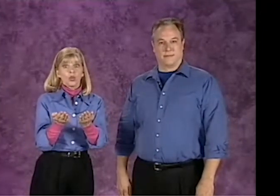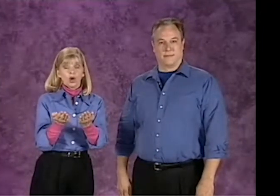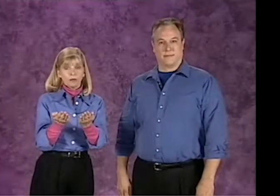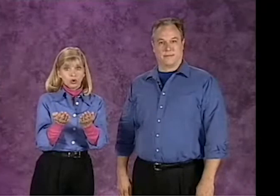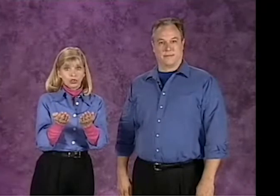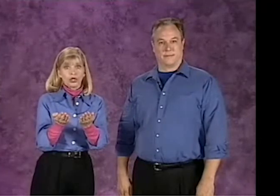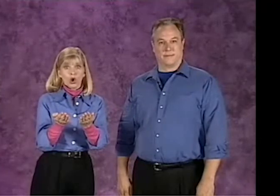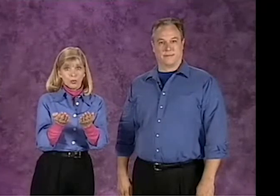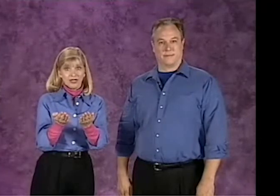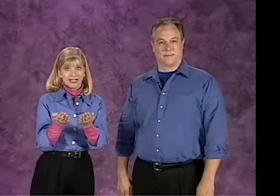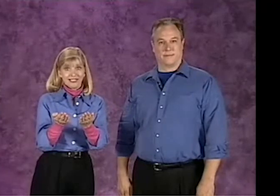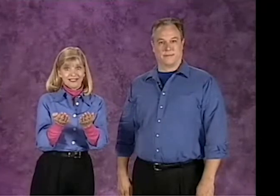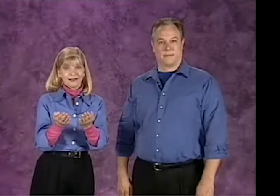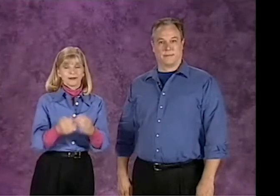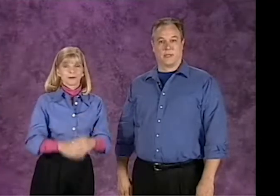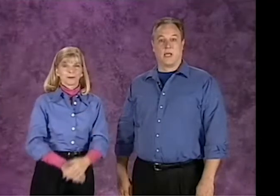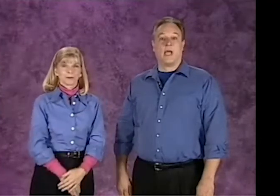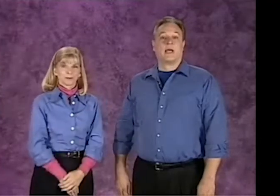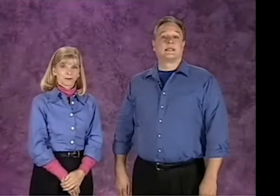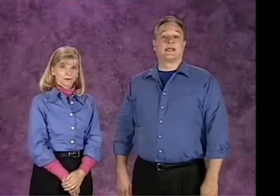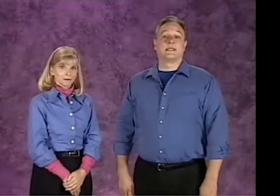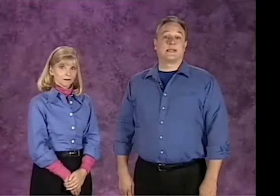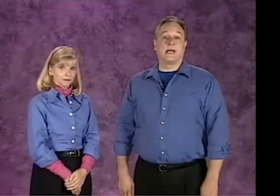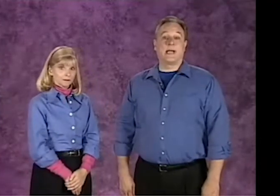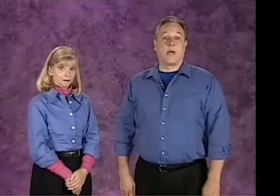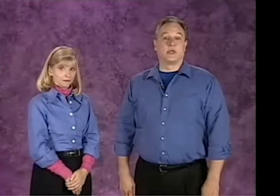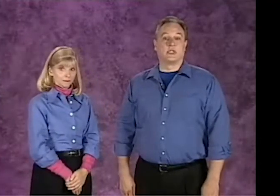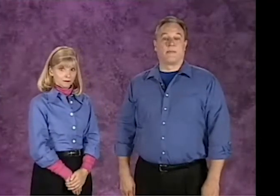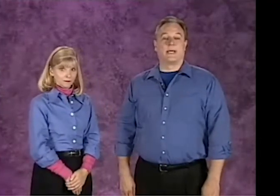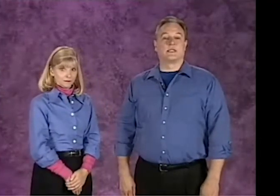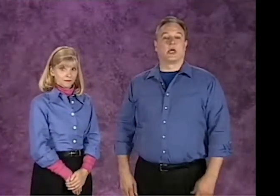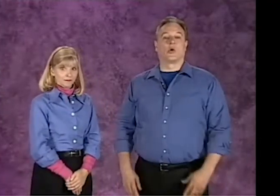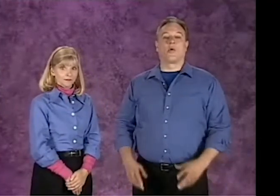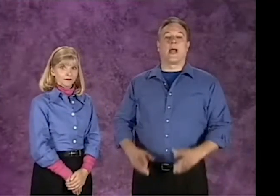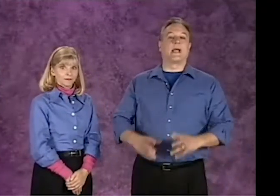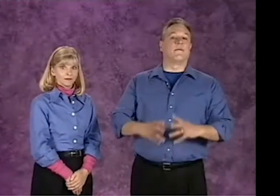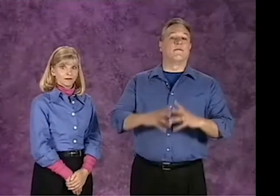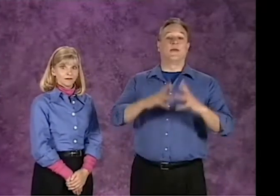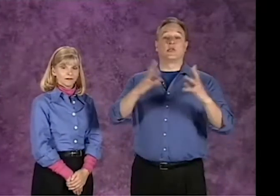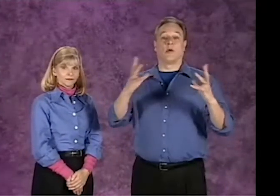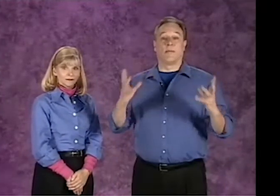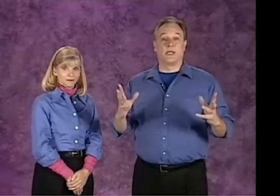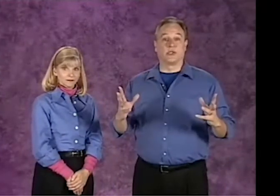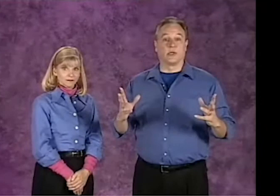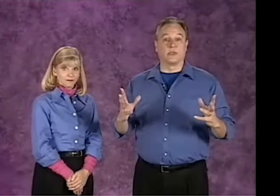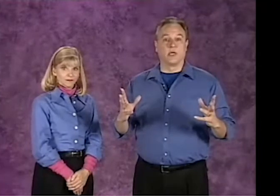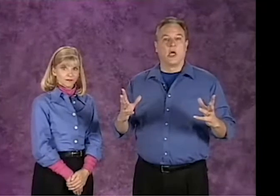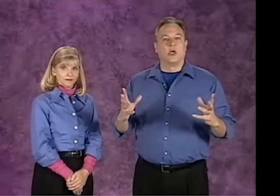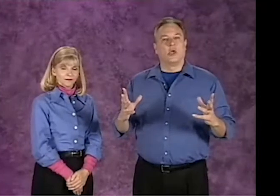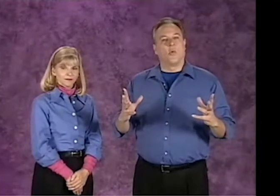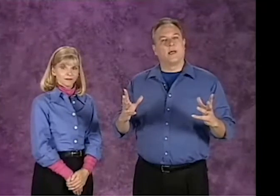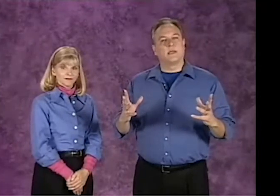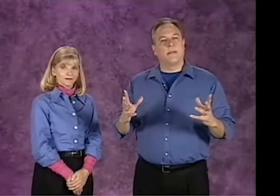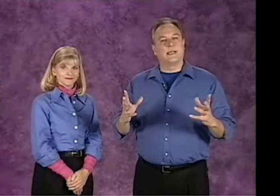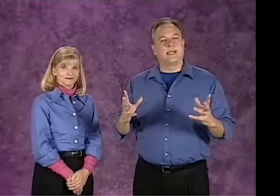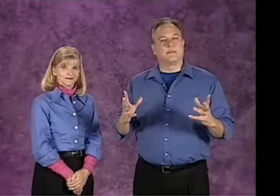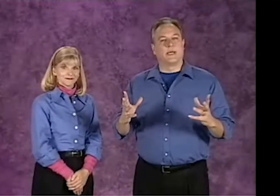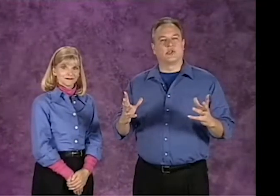one motion, opening. Since sign language is based on creating visual pictures, you want to make these pictures